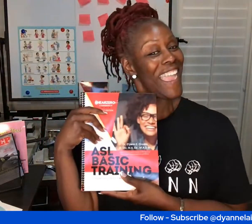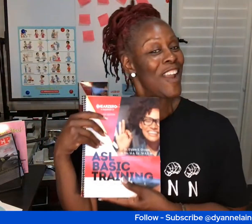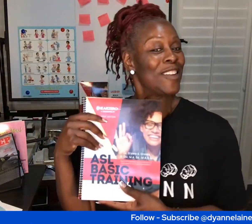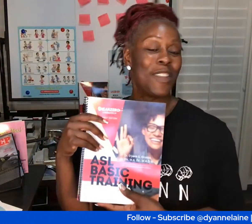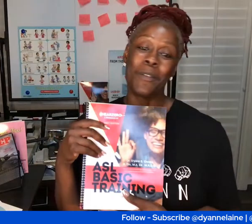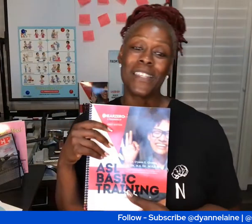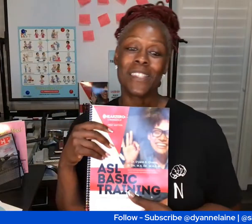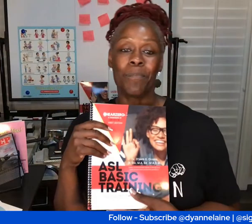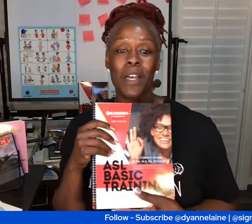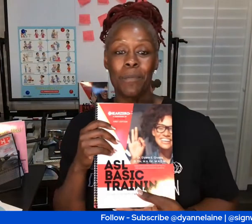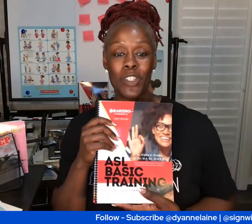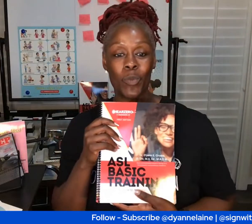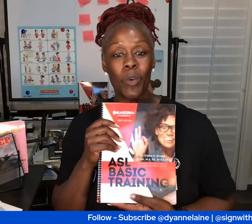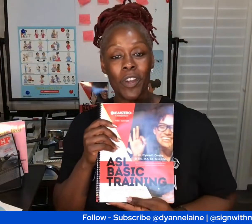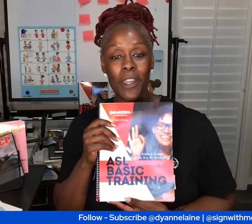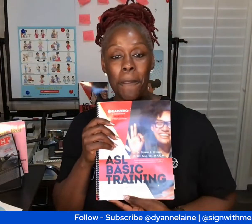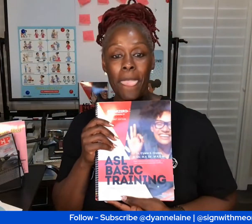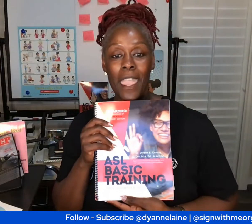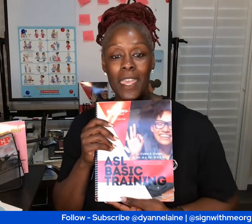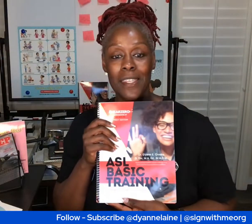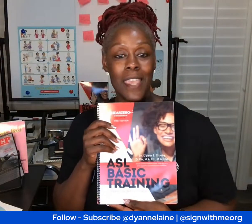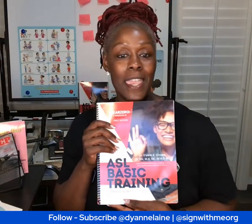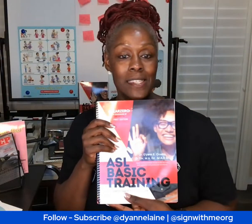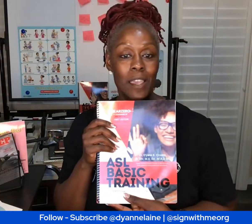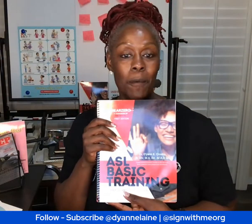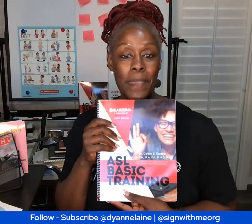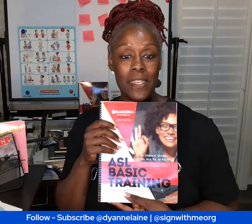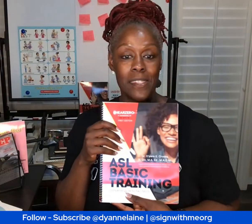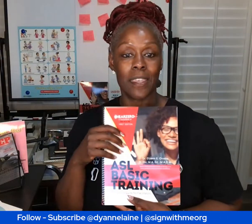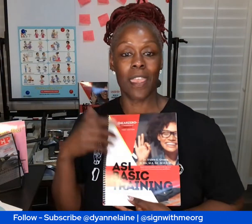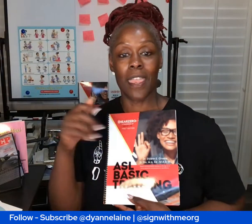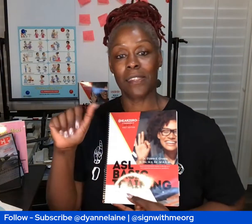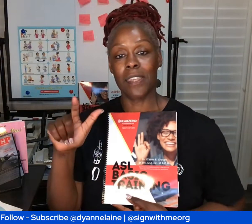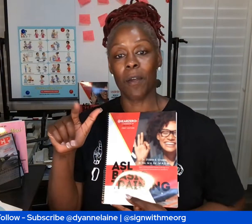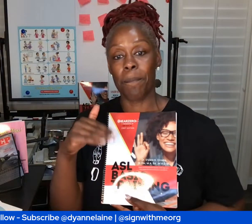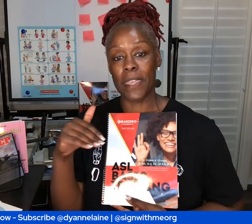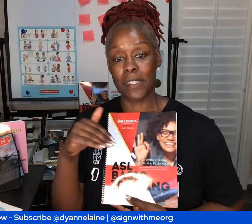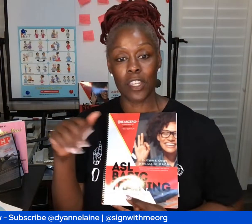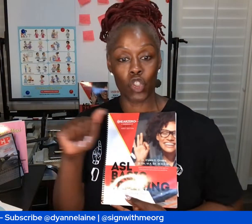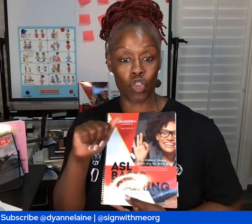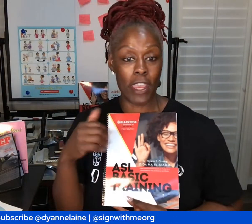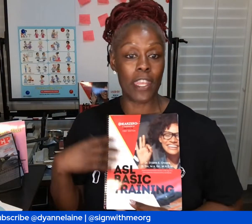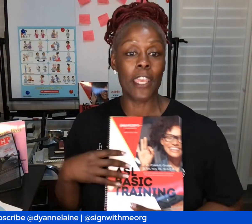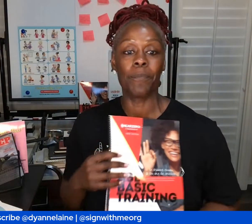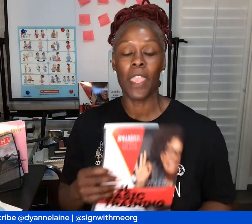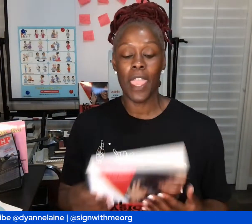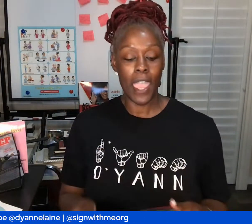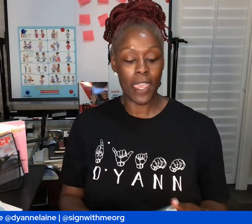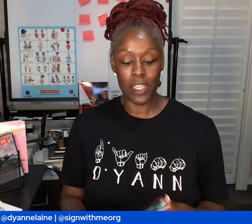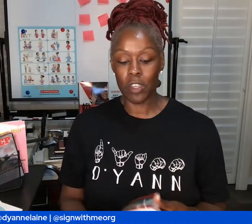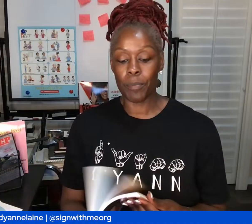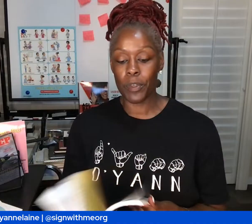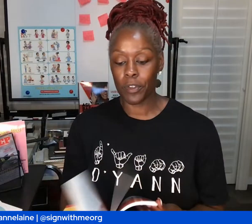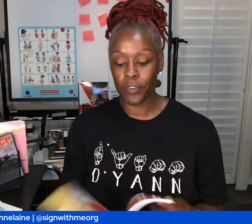our newest published work, and it's ASL Basic Training, and it's a